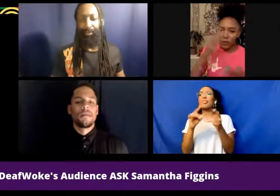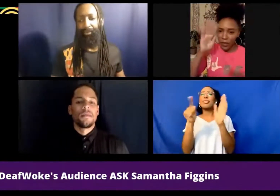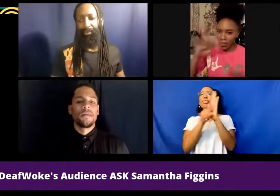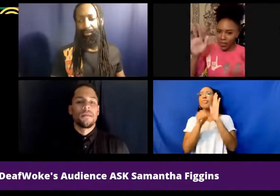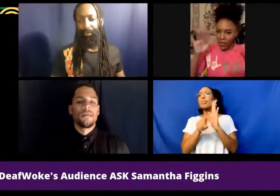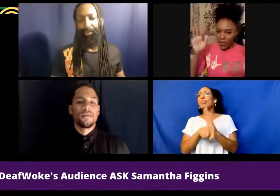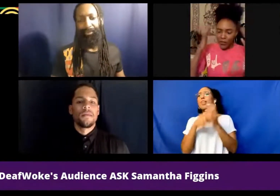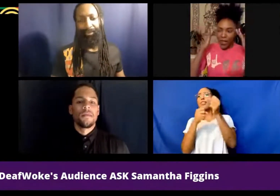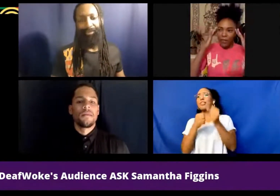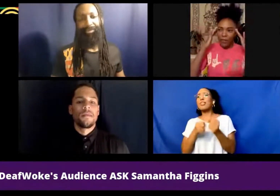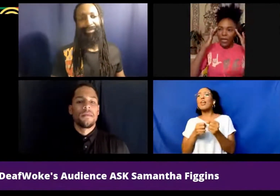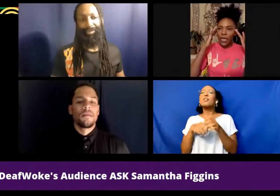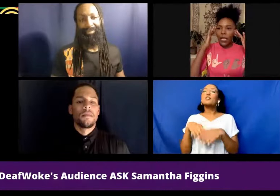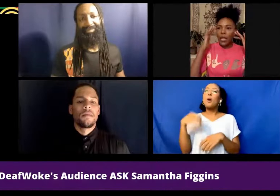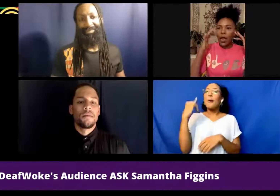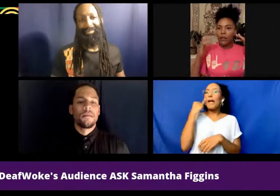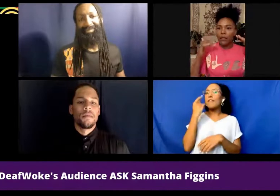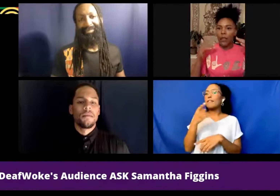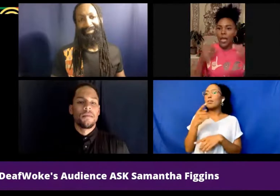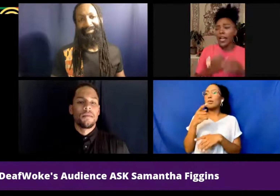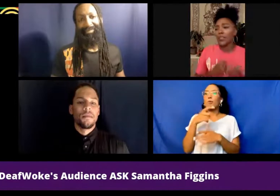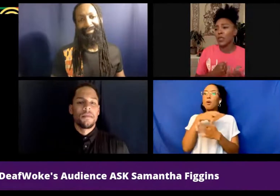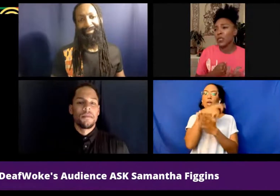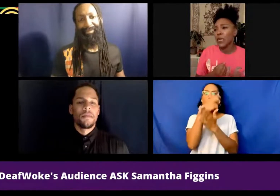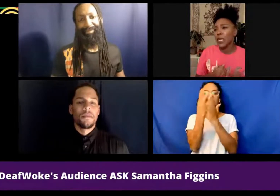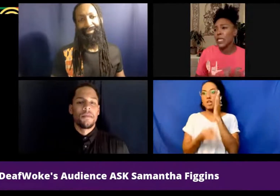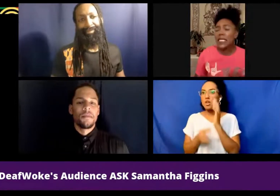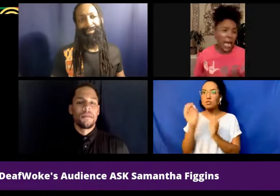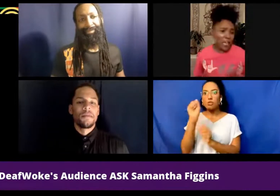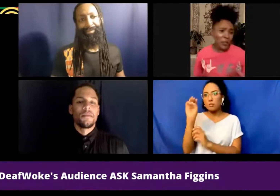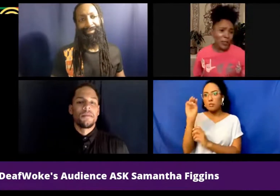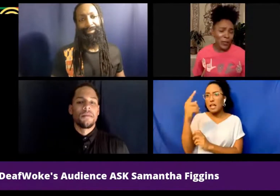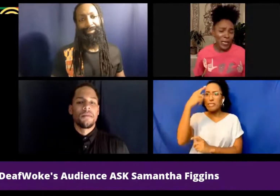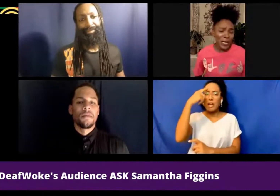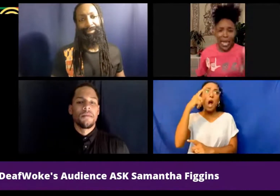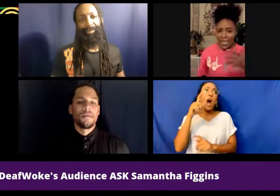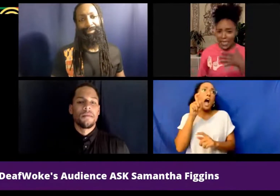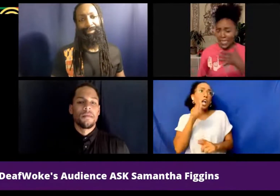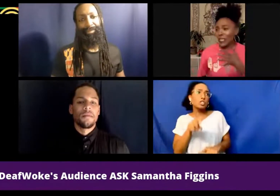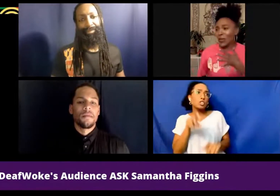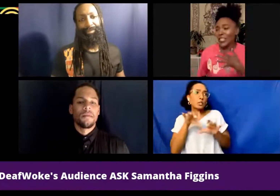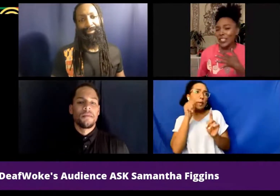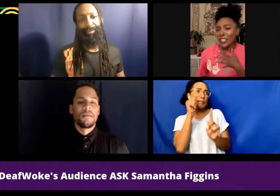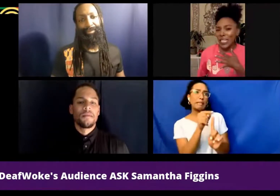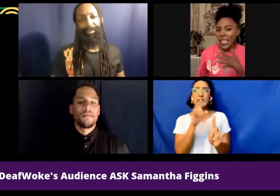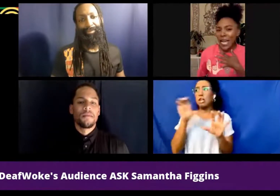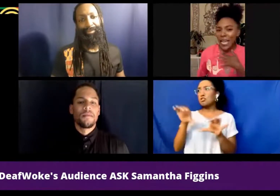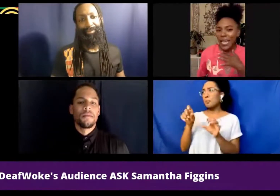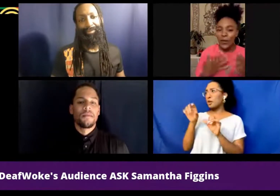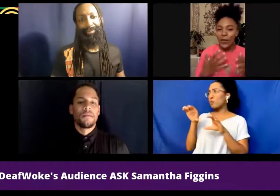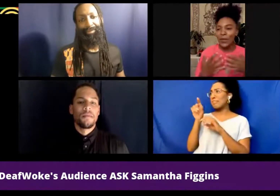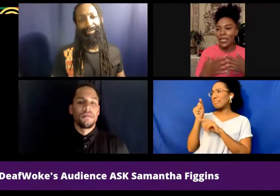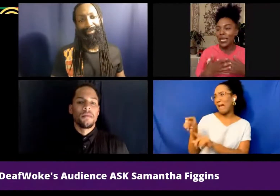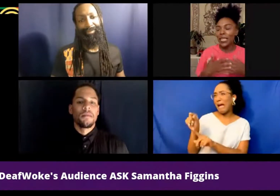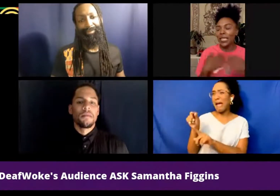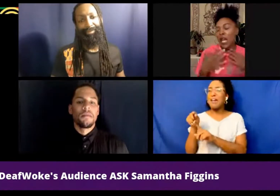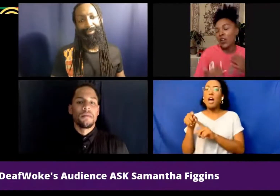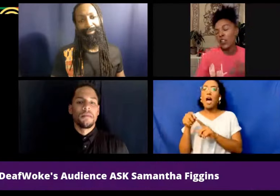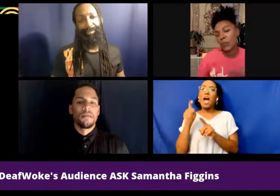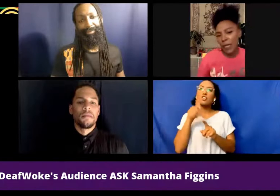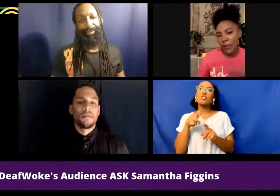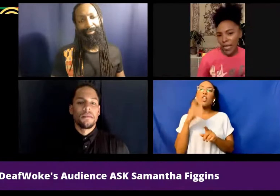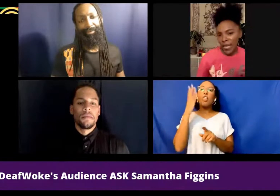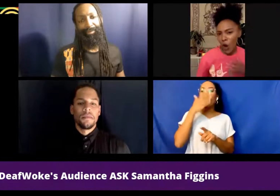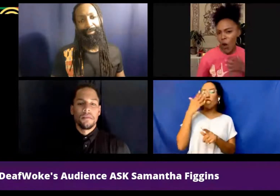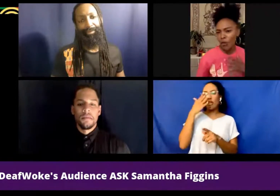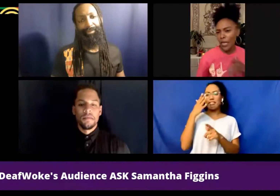that social media game, that can be a lot of like, I should be doing this, I should be doing that, this is what I should look like, you know what I mean? And this is how I